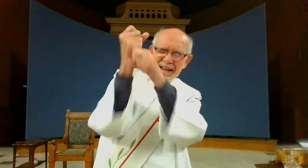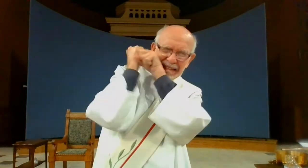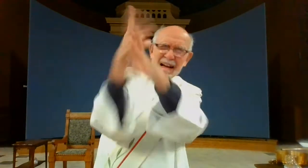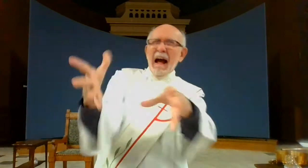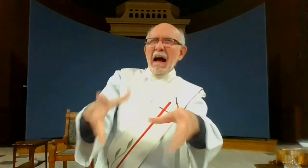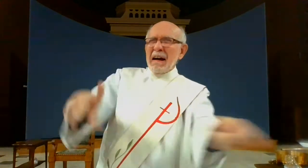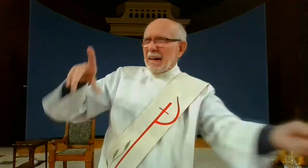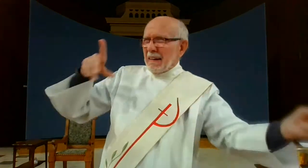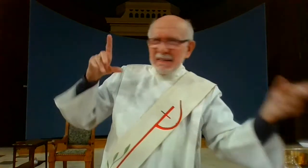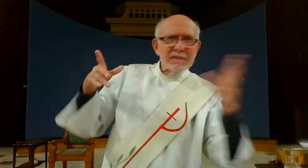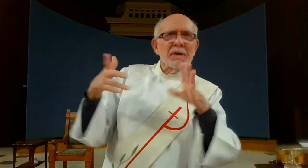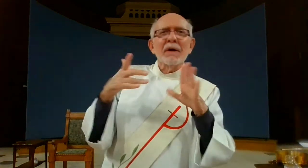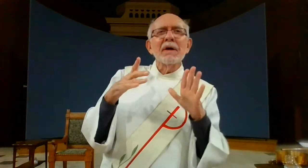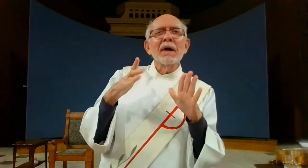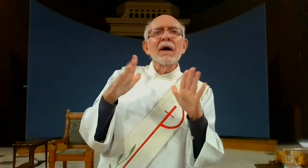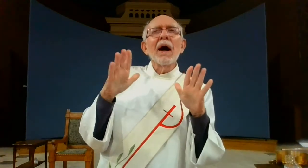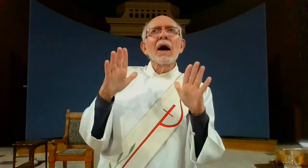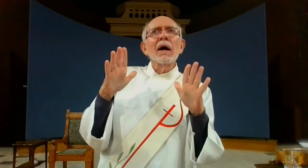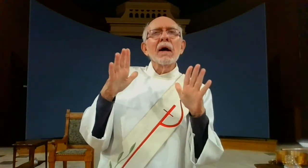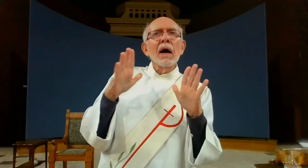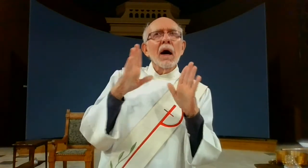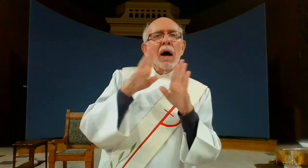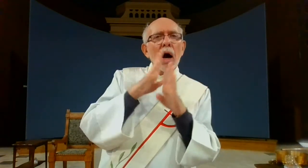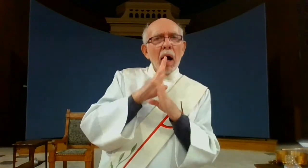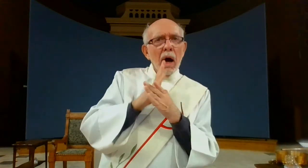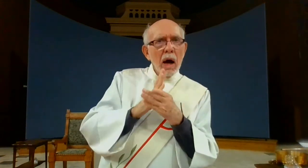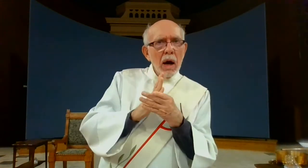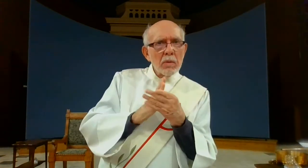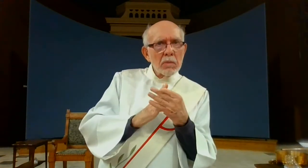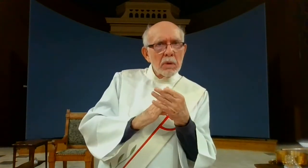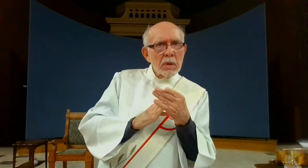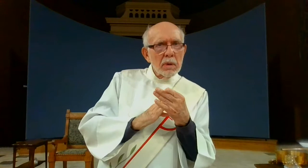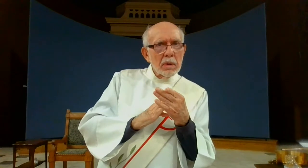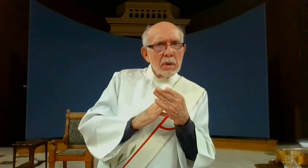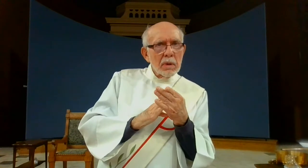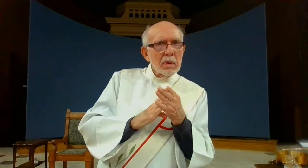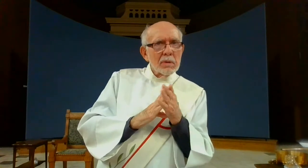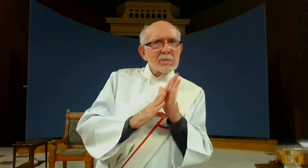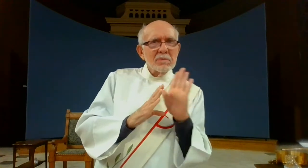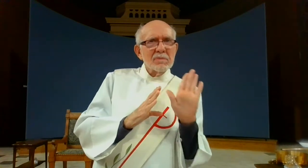God. She didn't rebel or resist. She was humble.